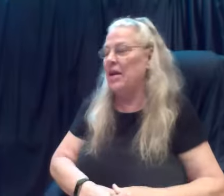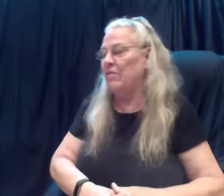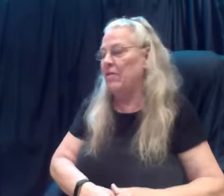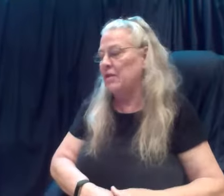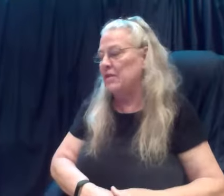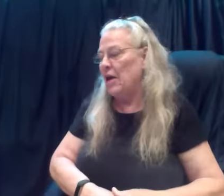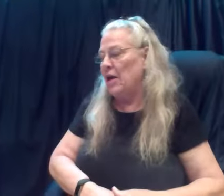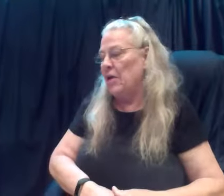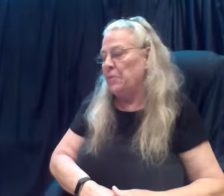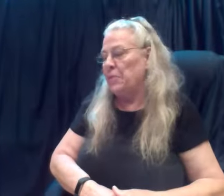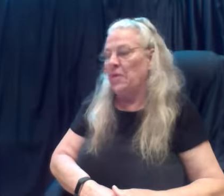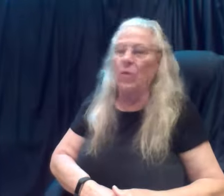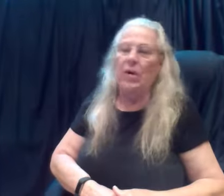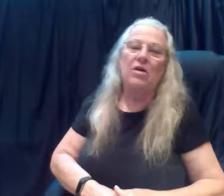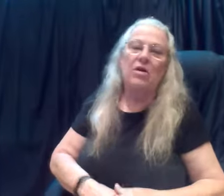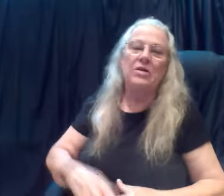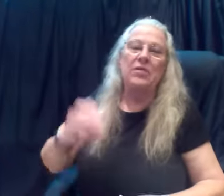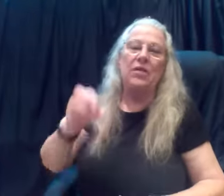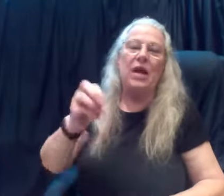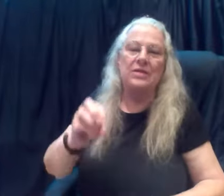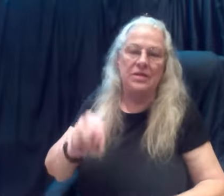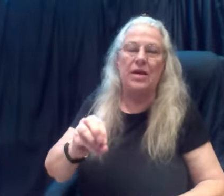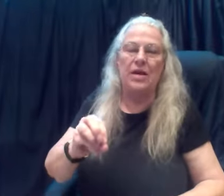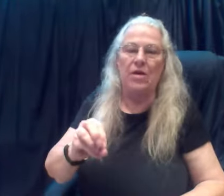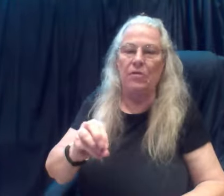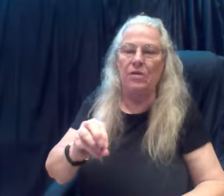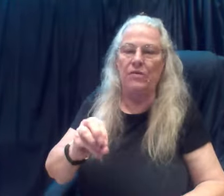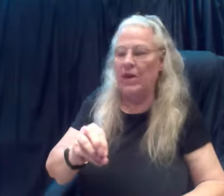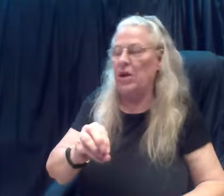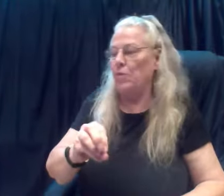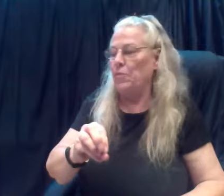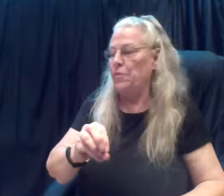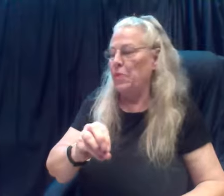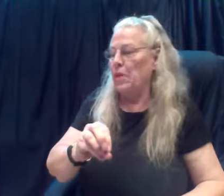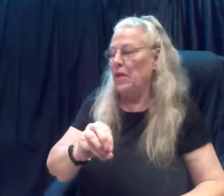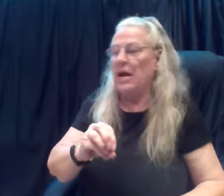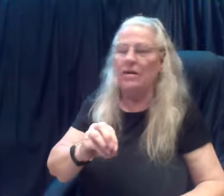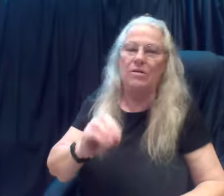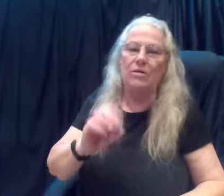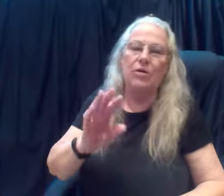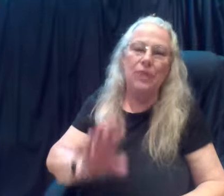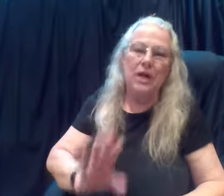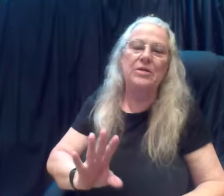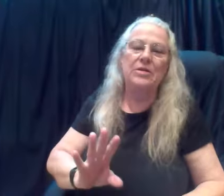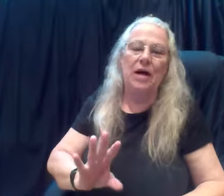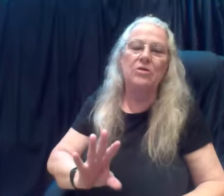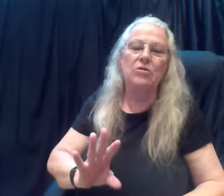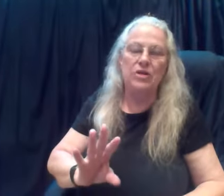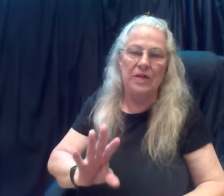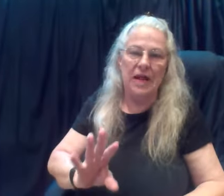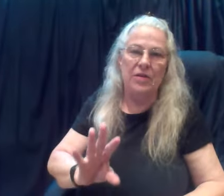this. We talked in the last study video that you need to understand the